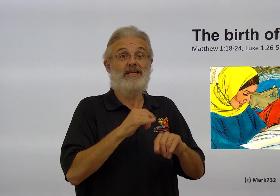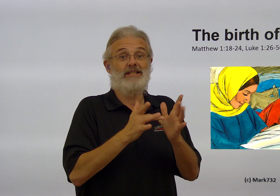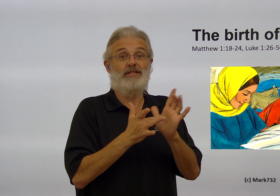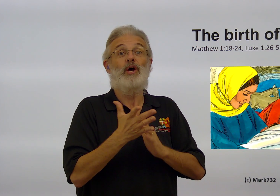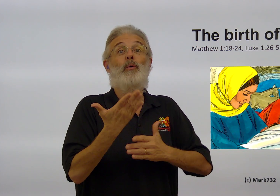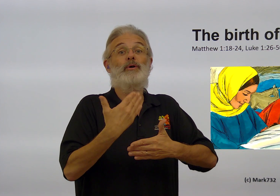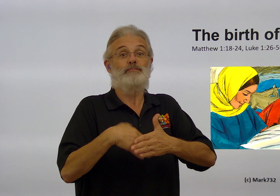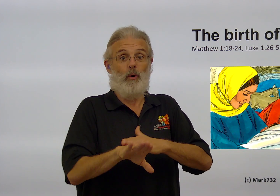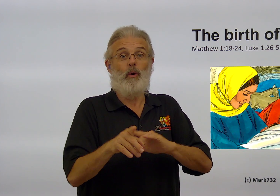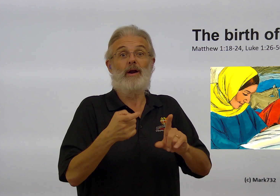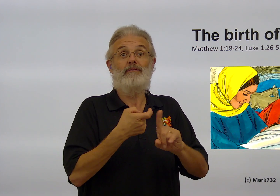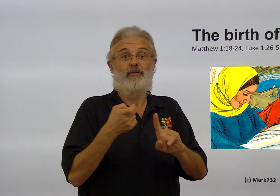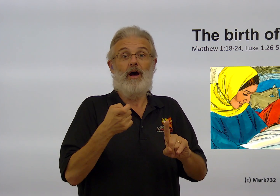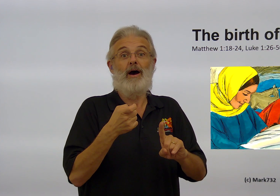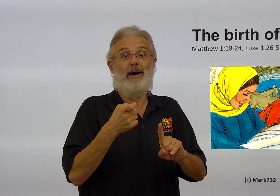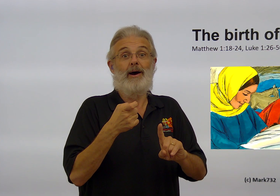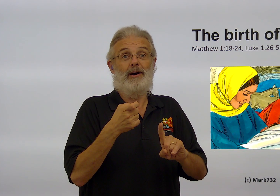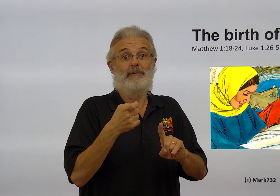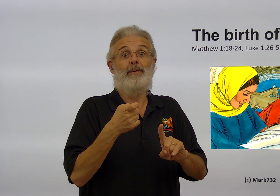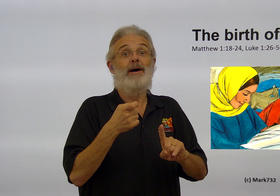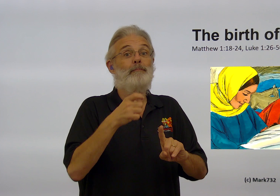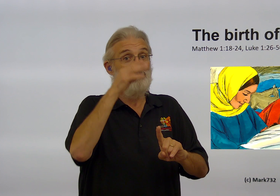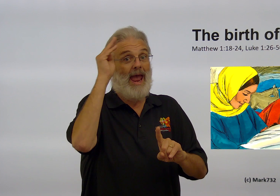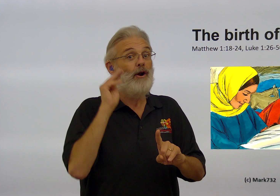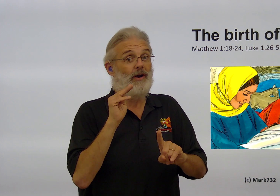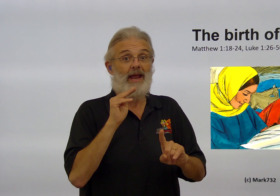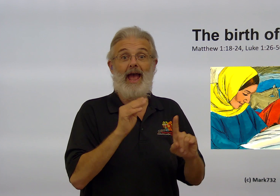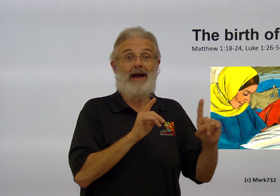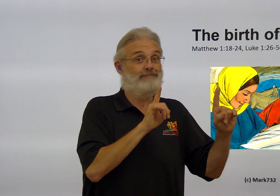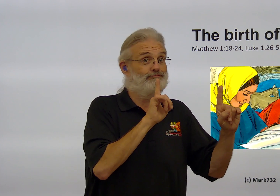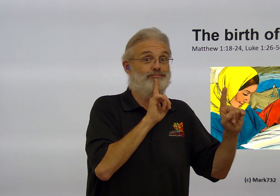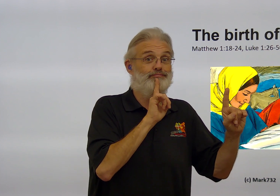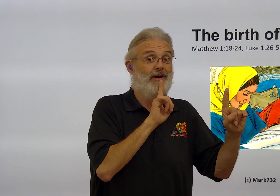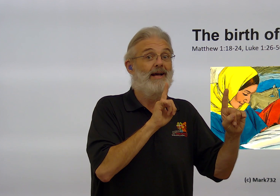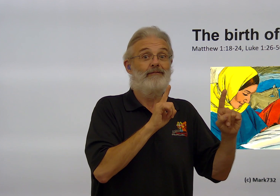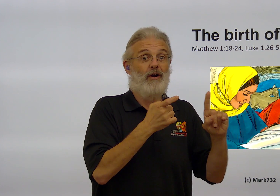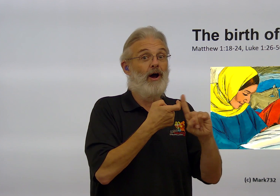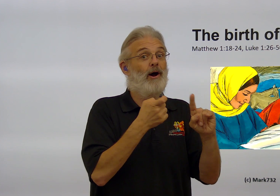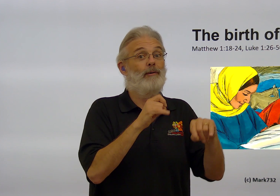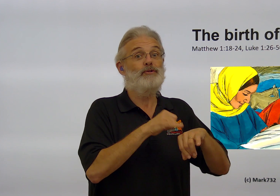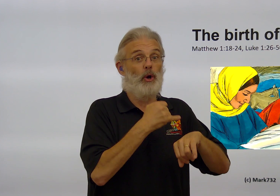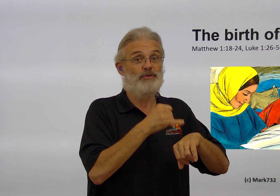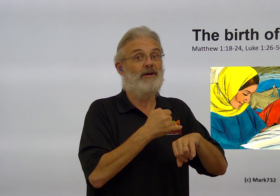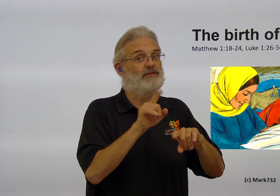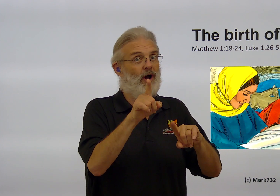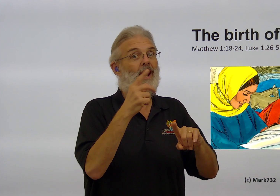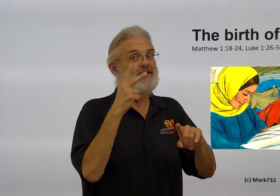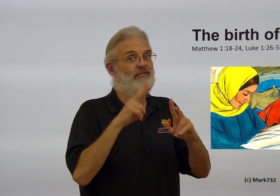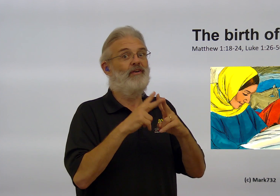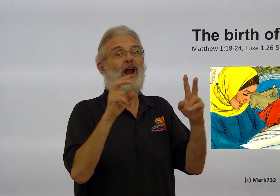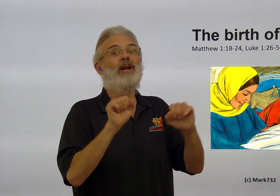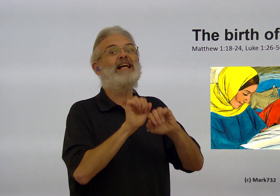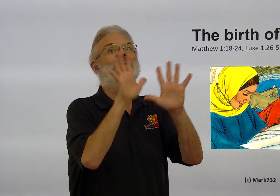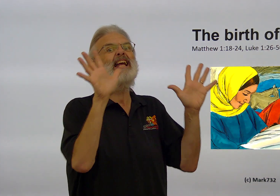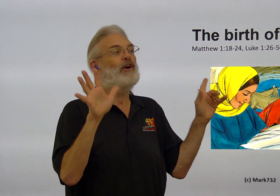Jesus was born from Mary and from Joseph. So it's very clear in